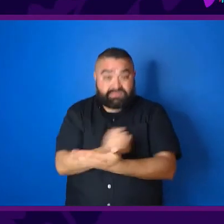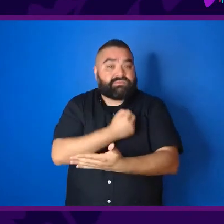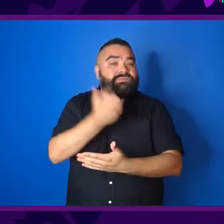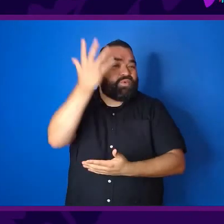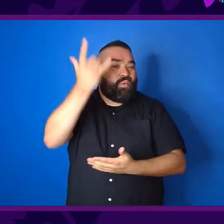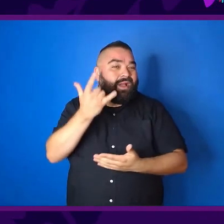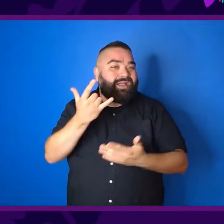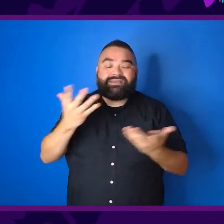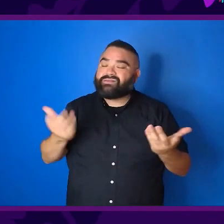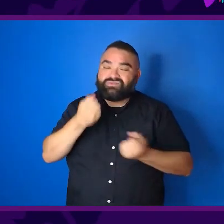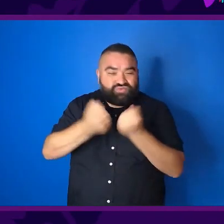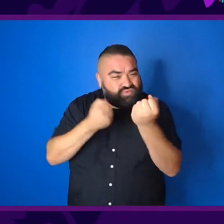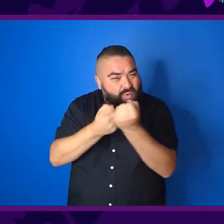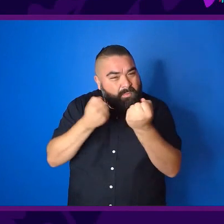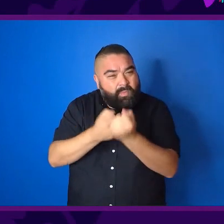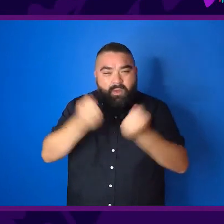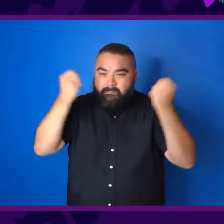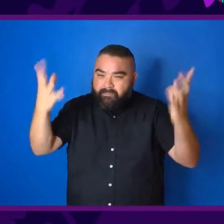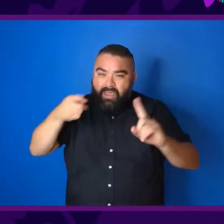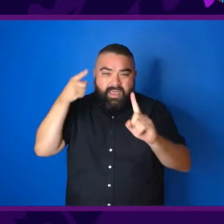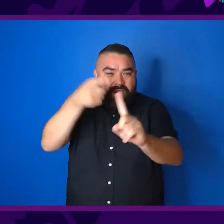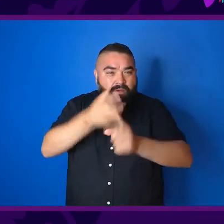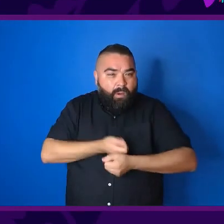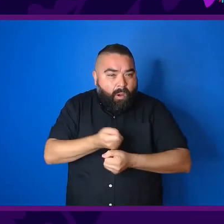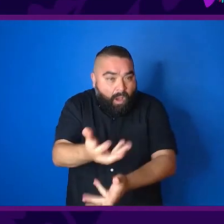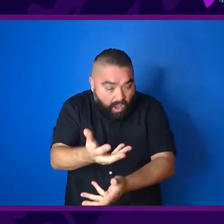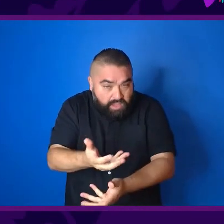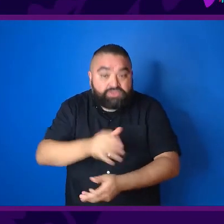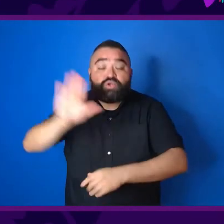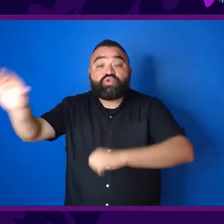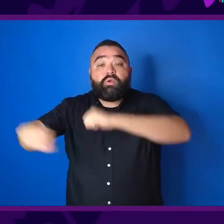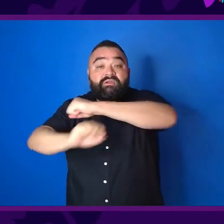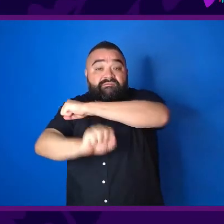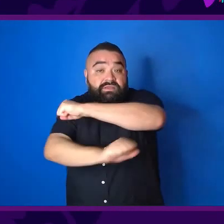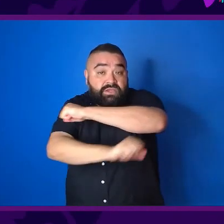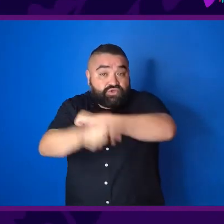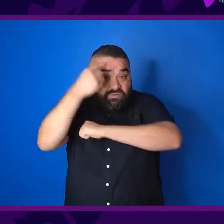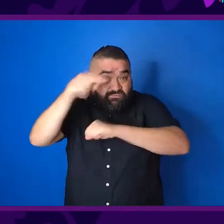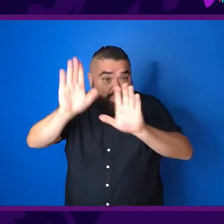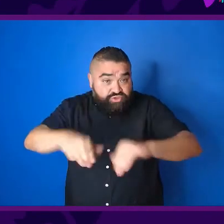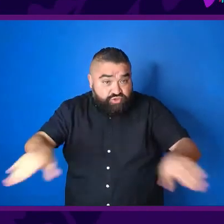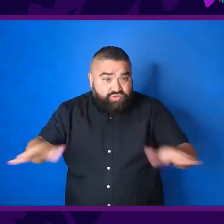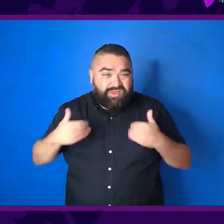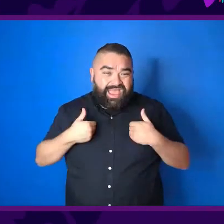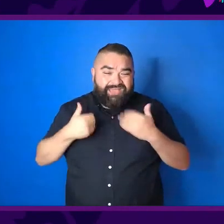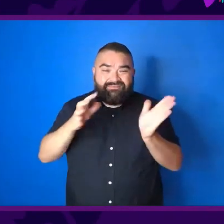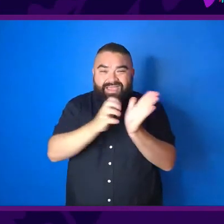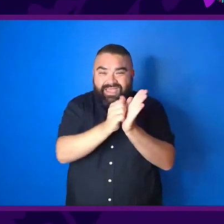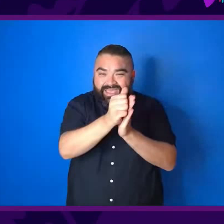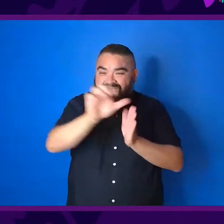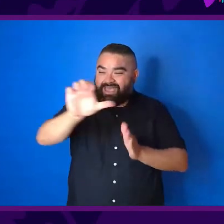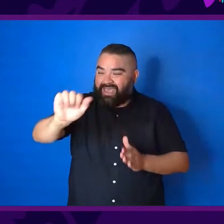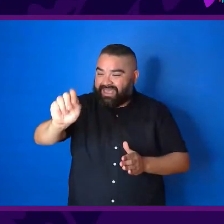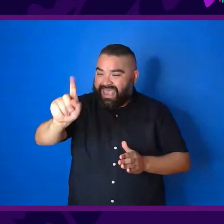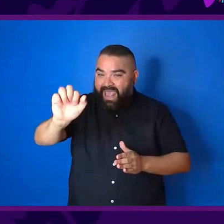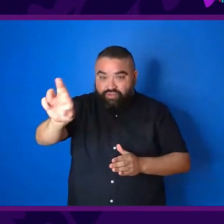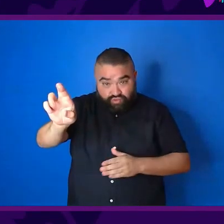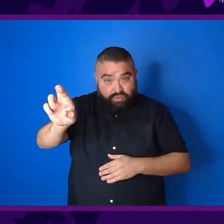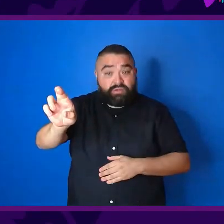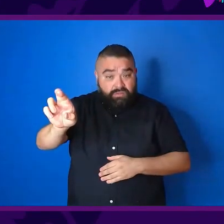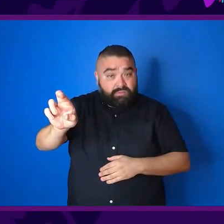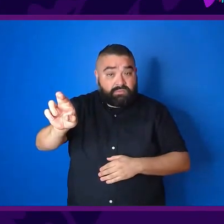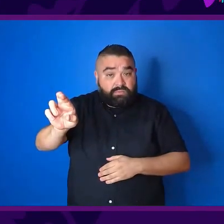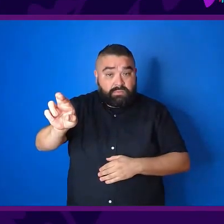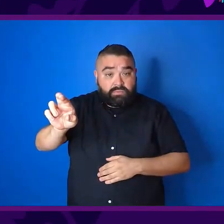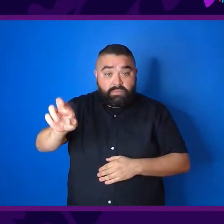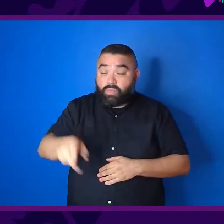especially your foundation for children that have cancer, and always being out there, not only on